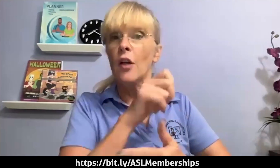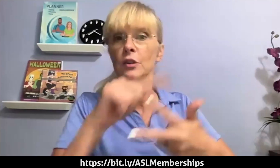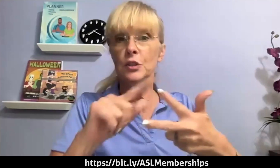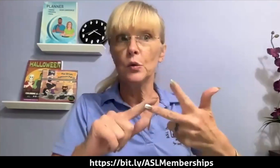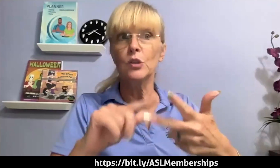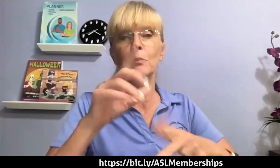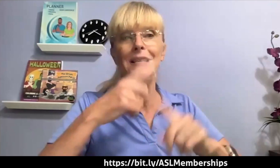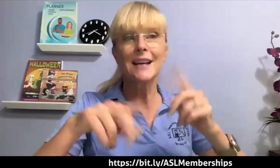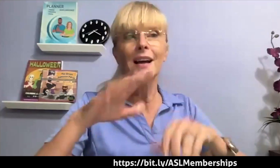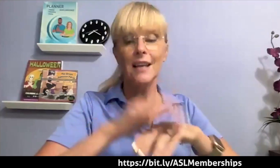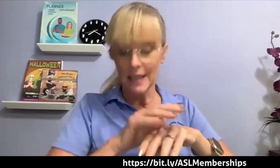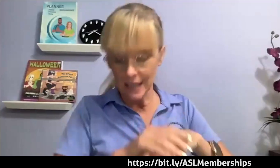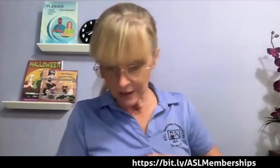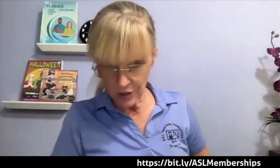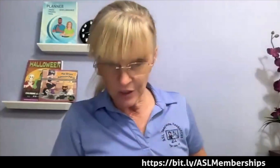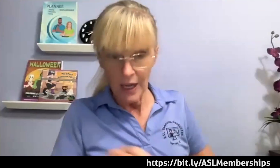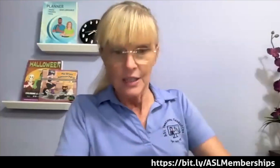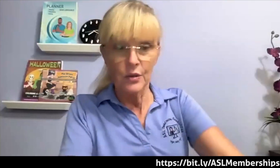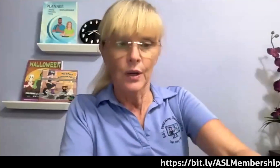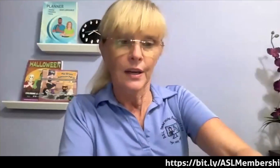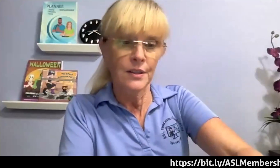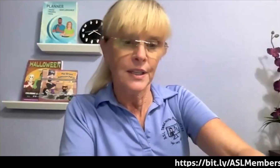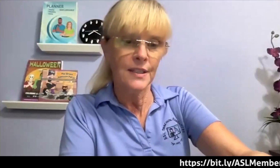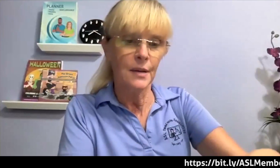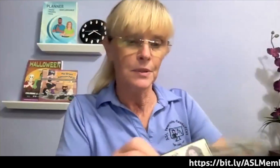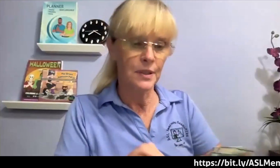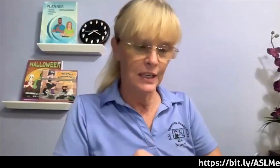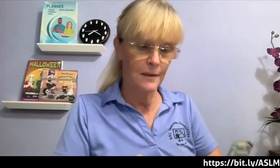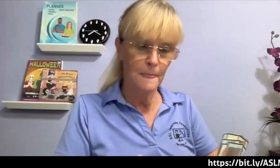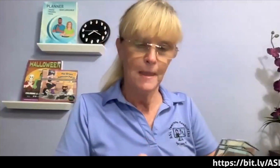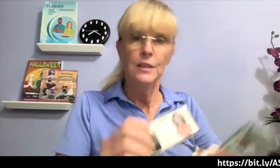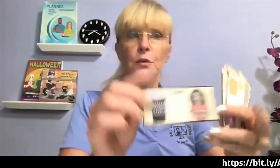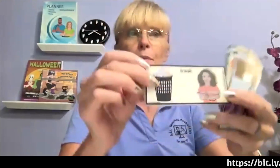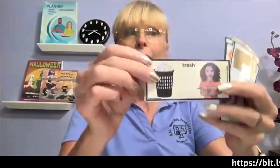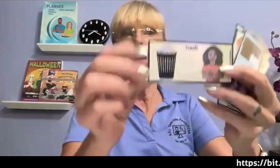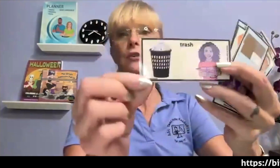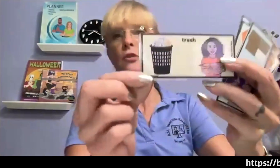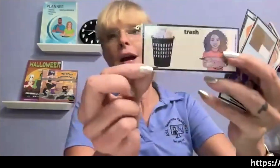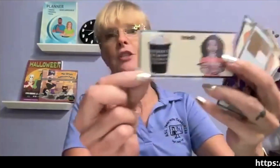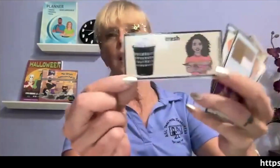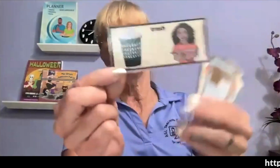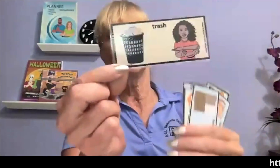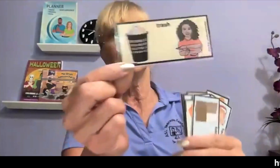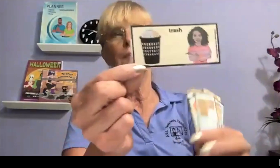other two, which would be sign and English. So here's the examples again. So we might have your trash can,